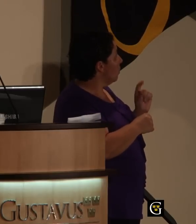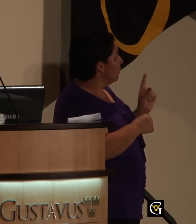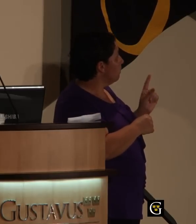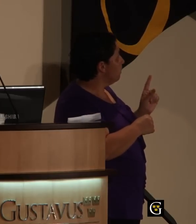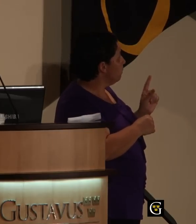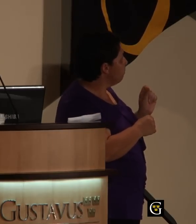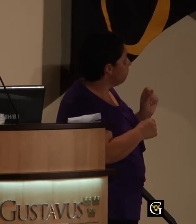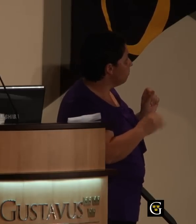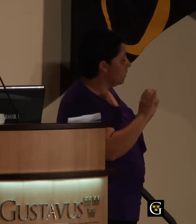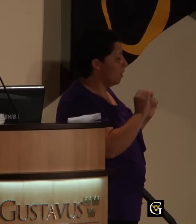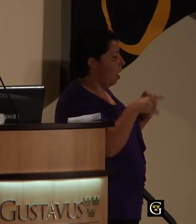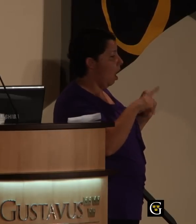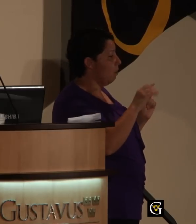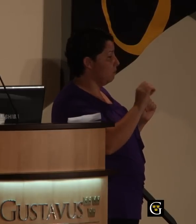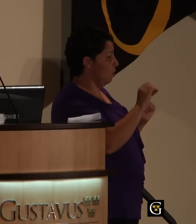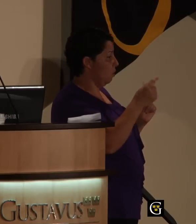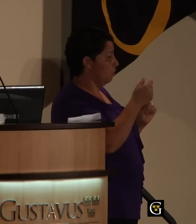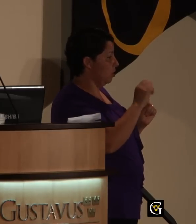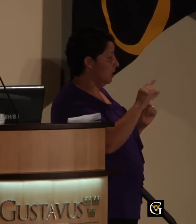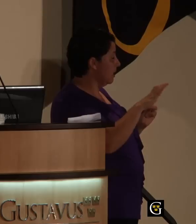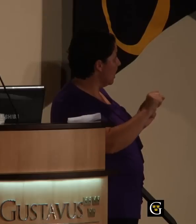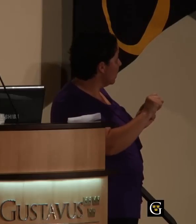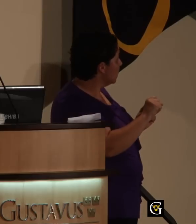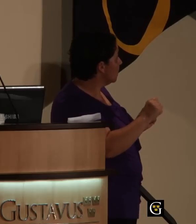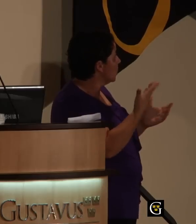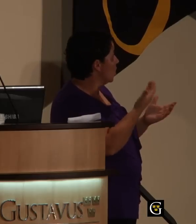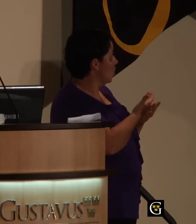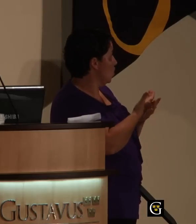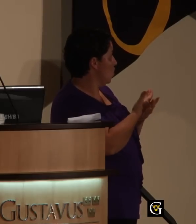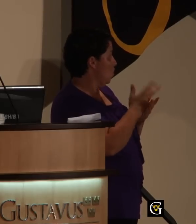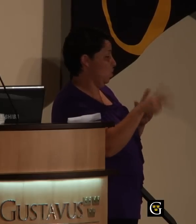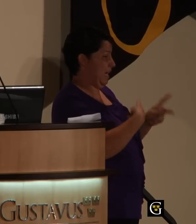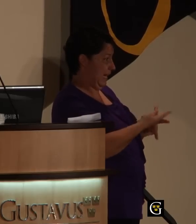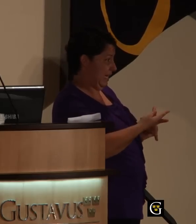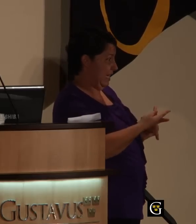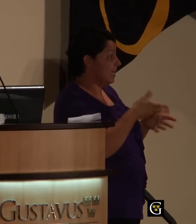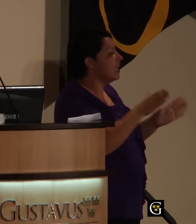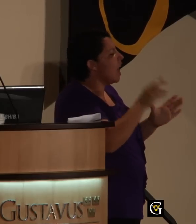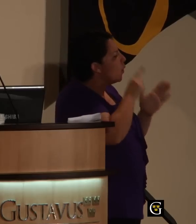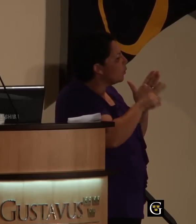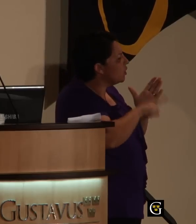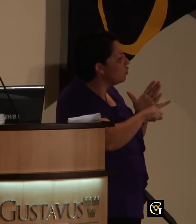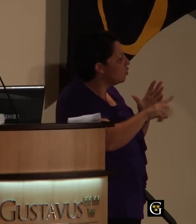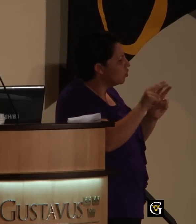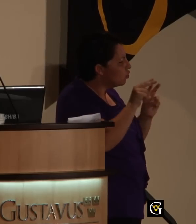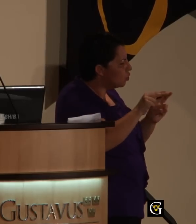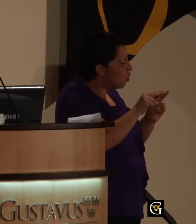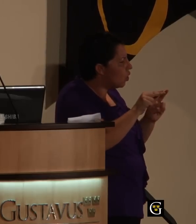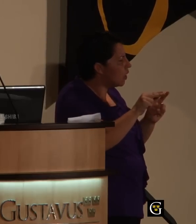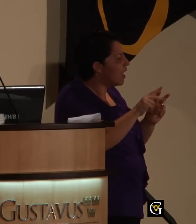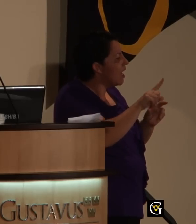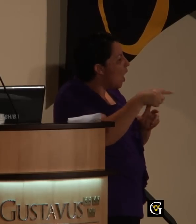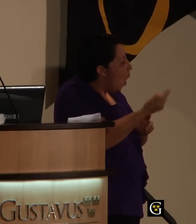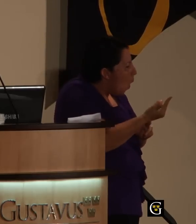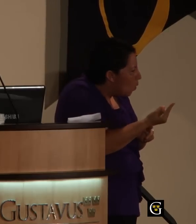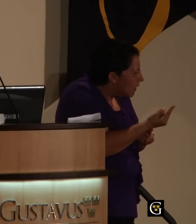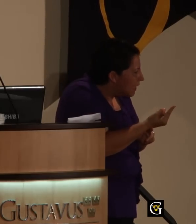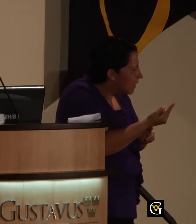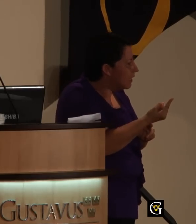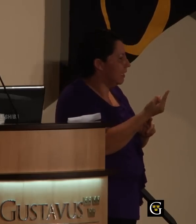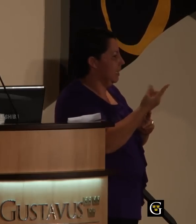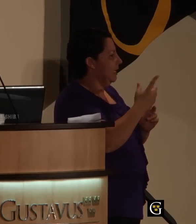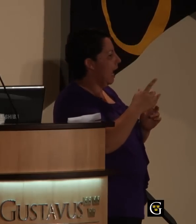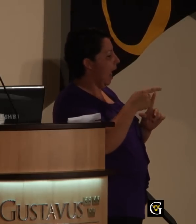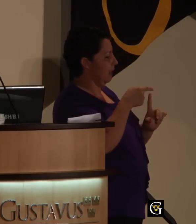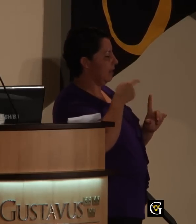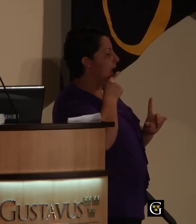begins to get around those limitations. There's a lot of research to look, for example, only at motor neurons when you're firing, or